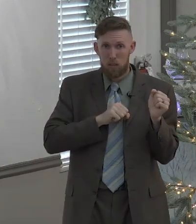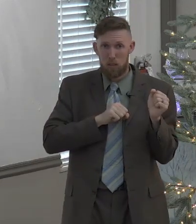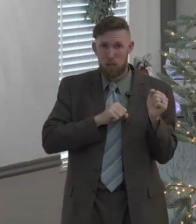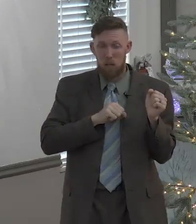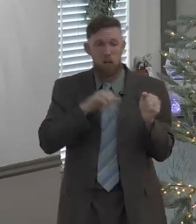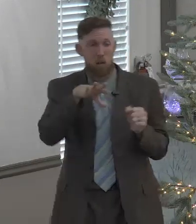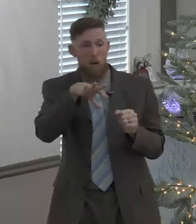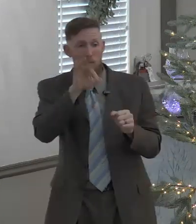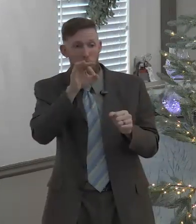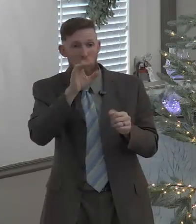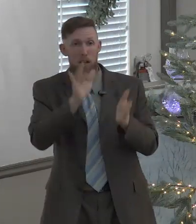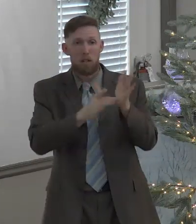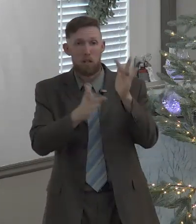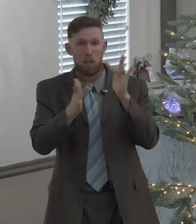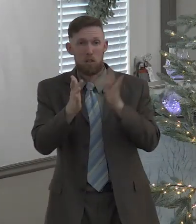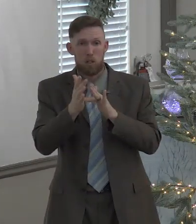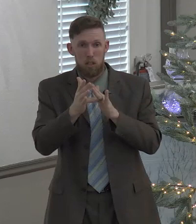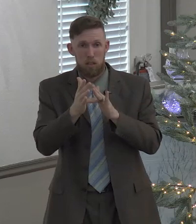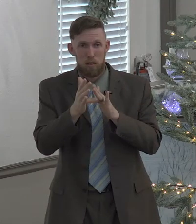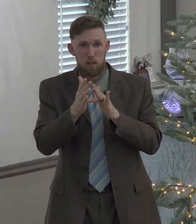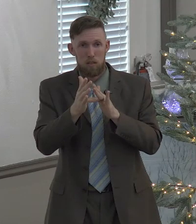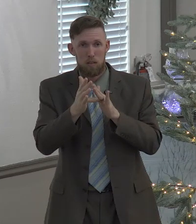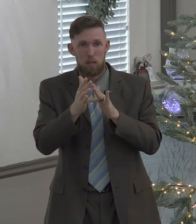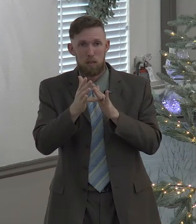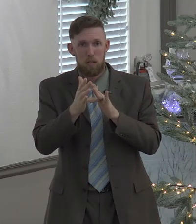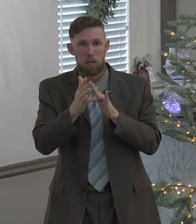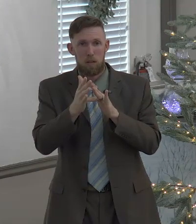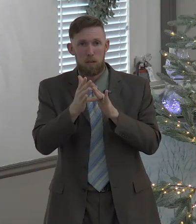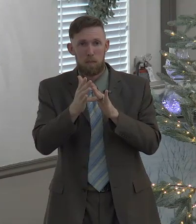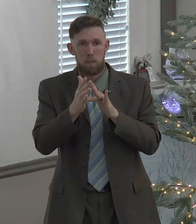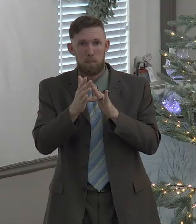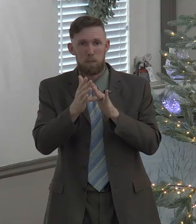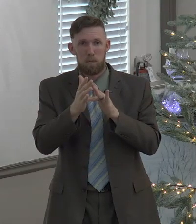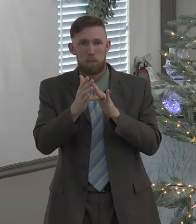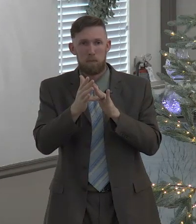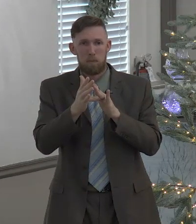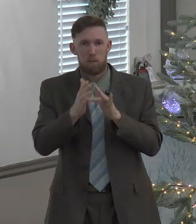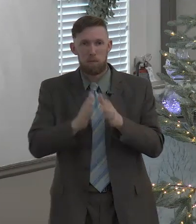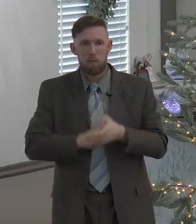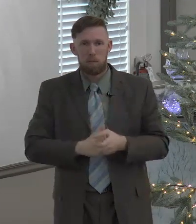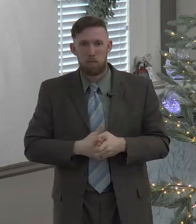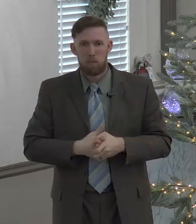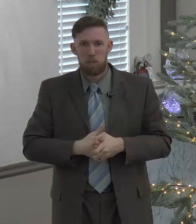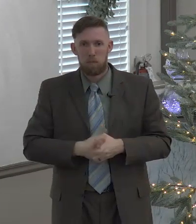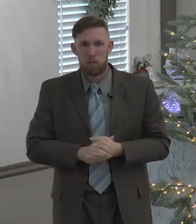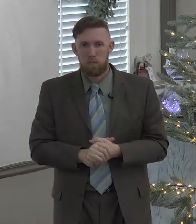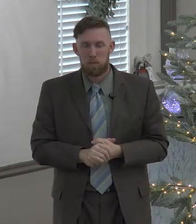And he's left her side to go find Jesus.